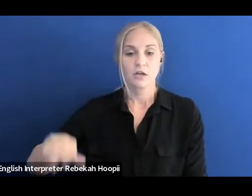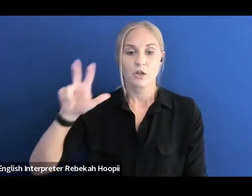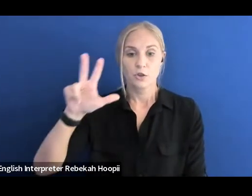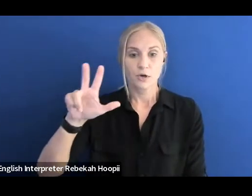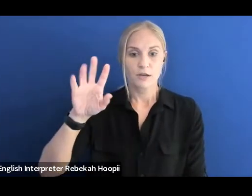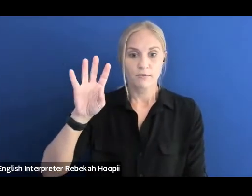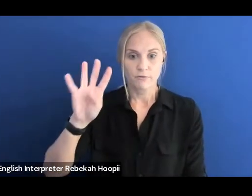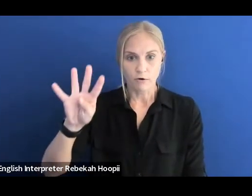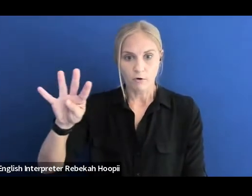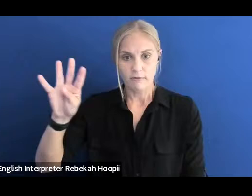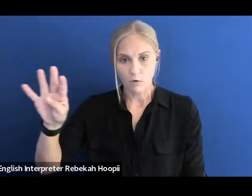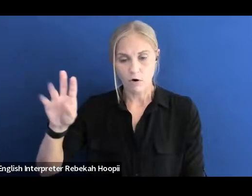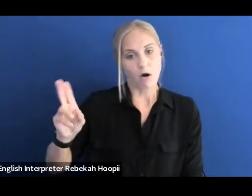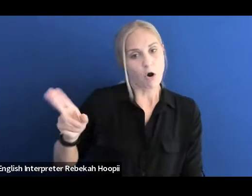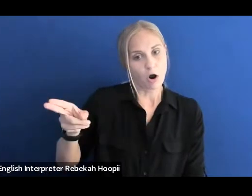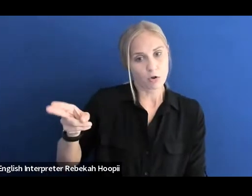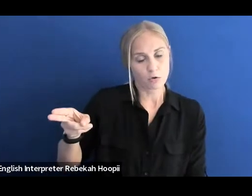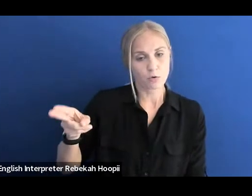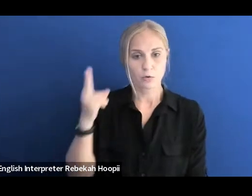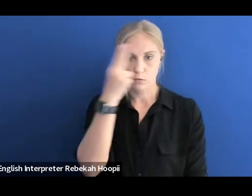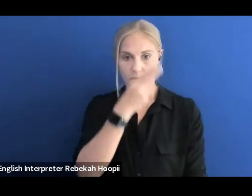PTA ATLR EIS comments at PO Box 3444, Honolulu, Hawaii,